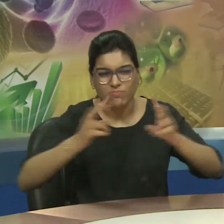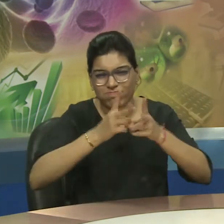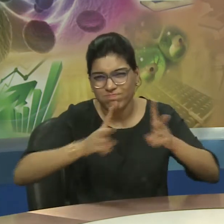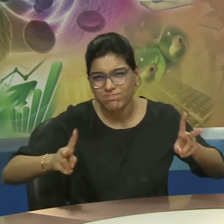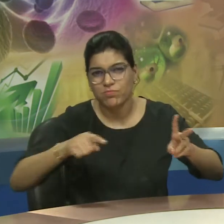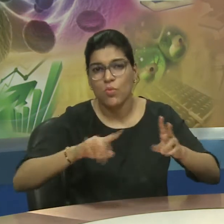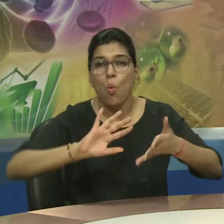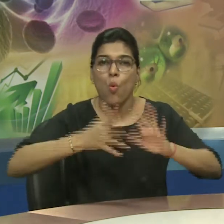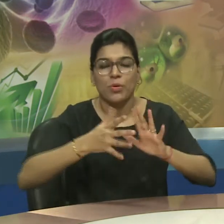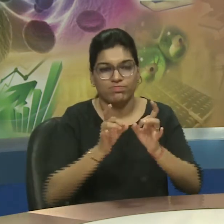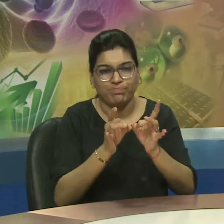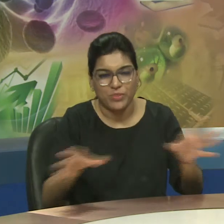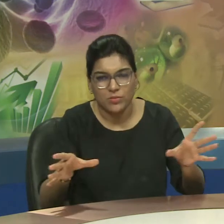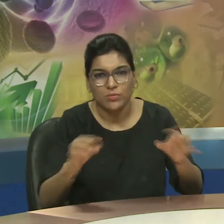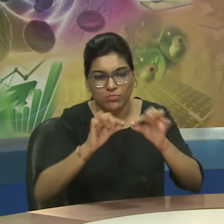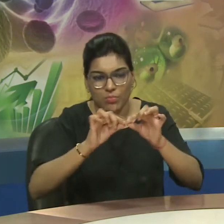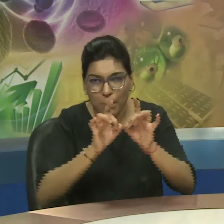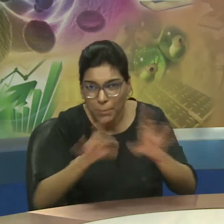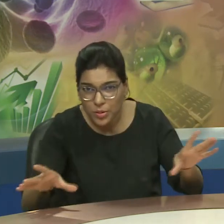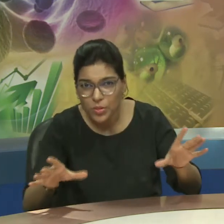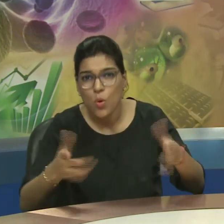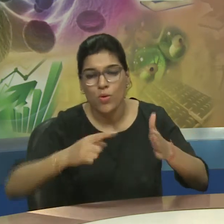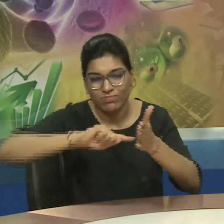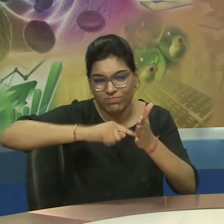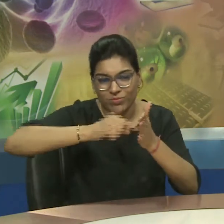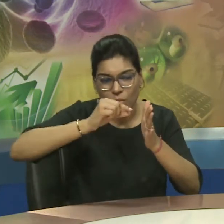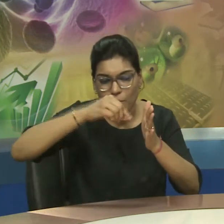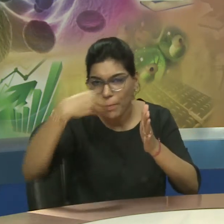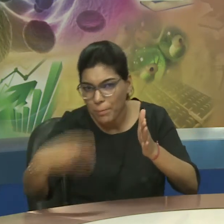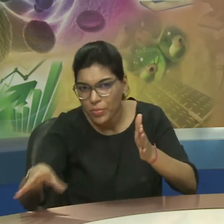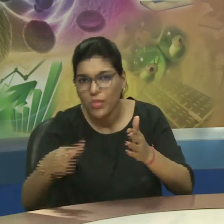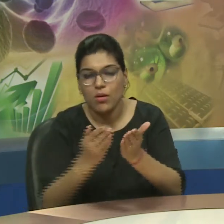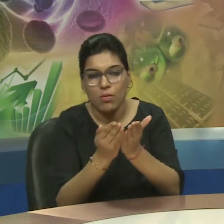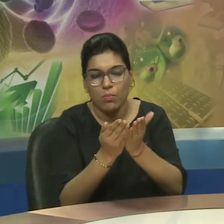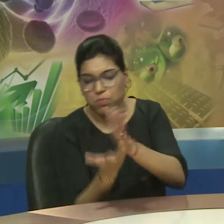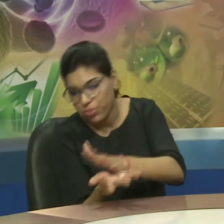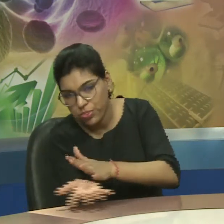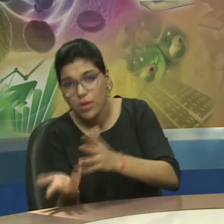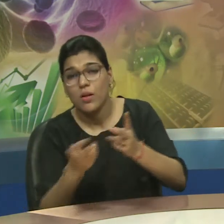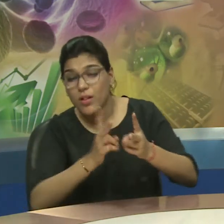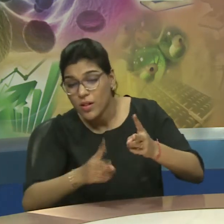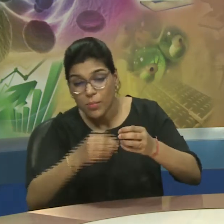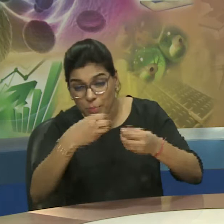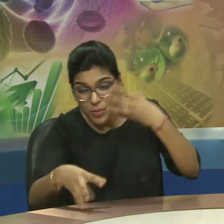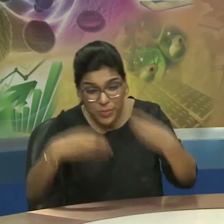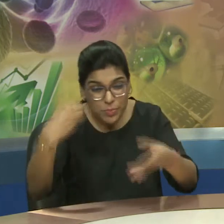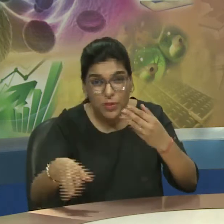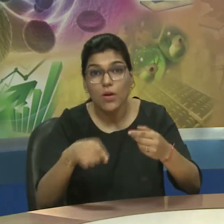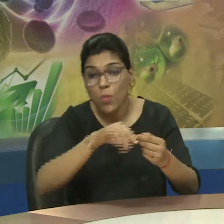Third point is the ship is subject matter of insurance. It is also known